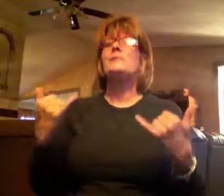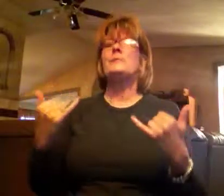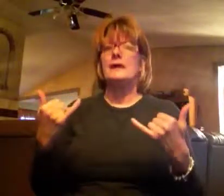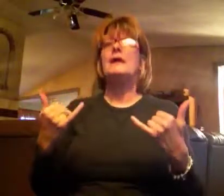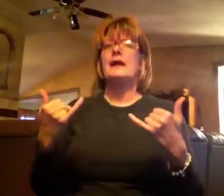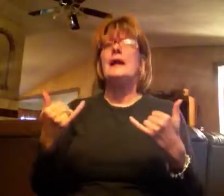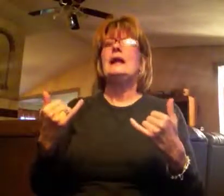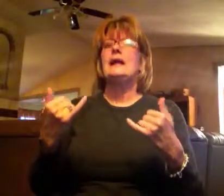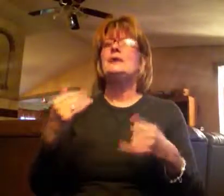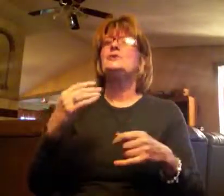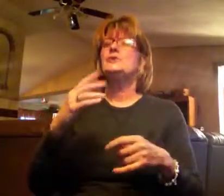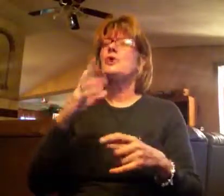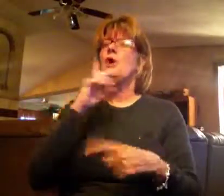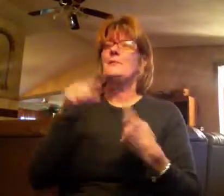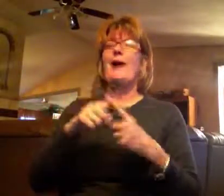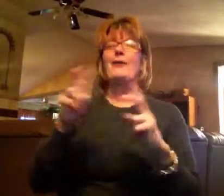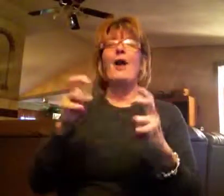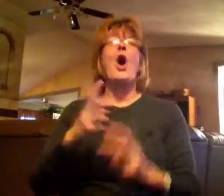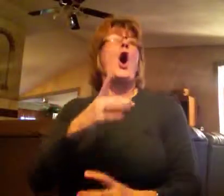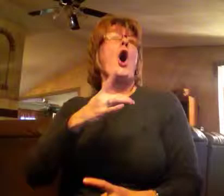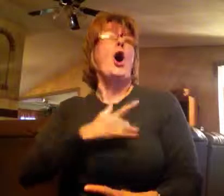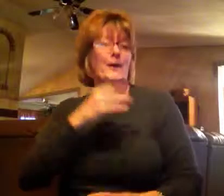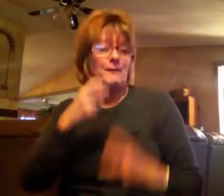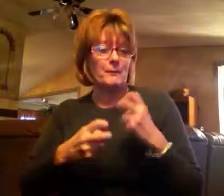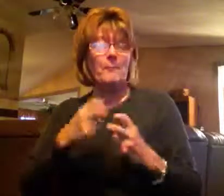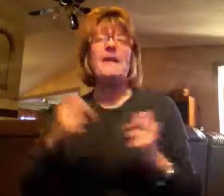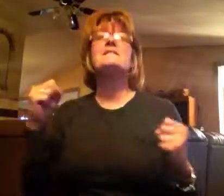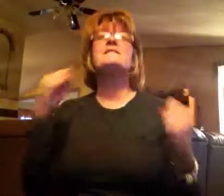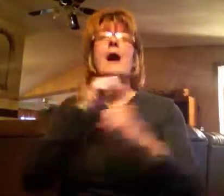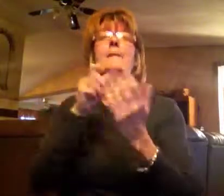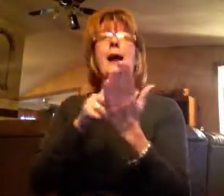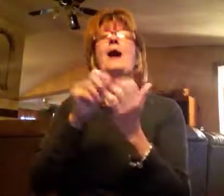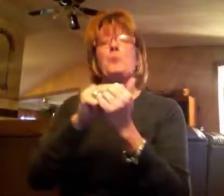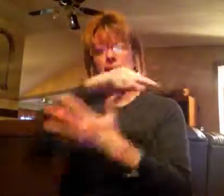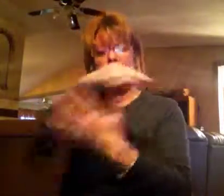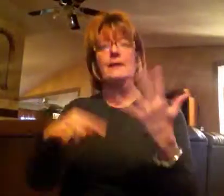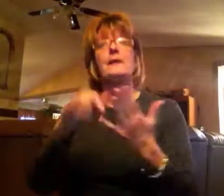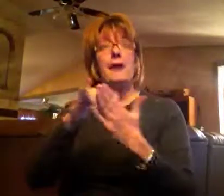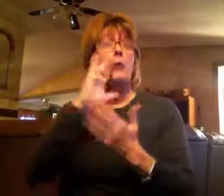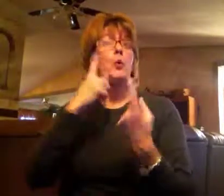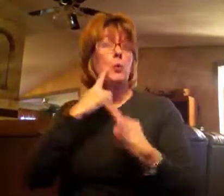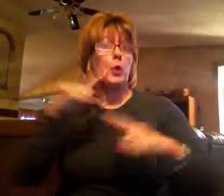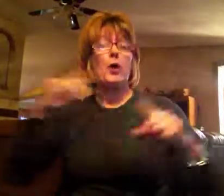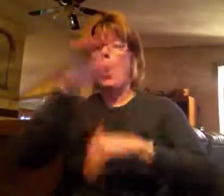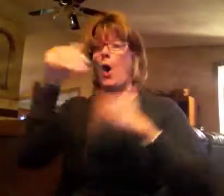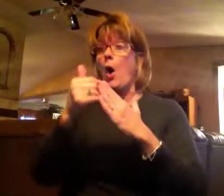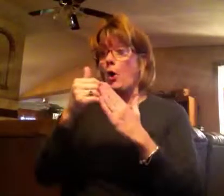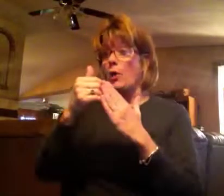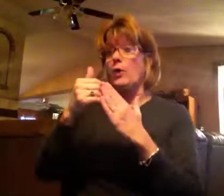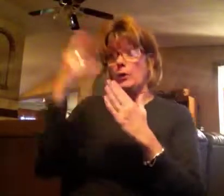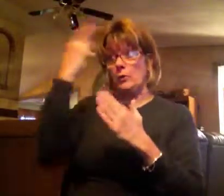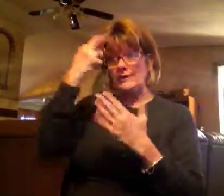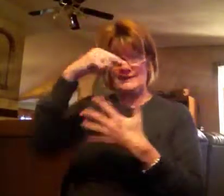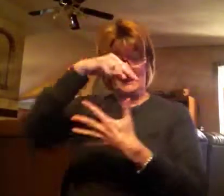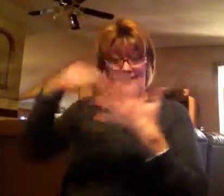the problem and fight back with techniques that actually work. Now, for all the reasons listed here, you'll need to know the panic